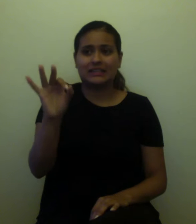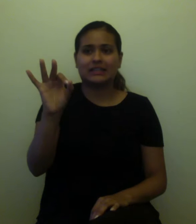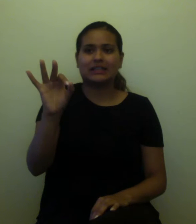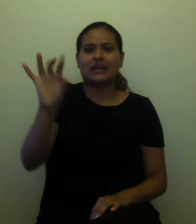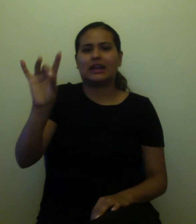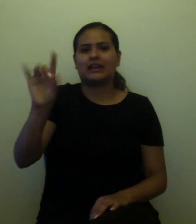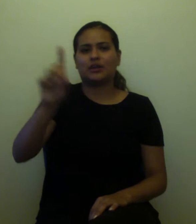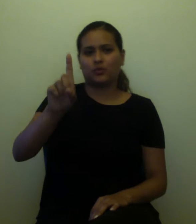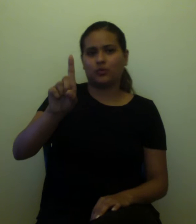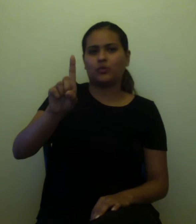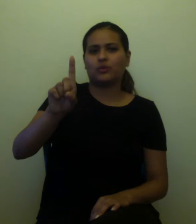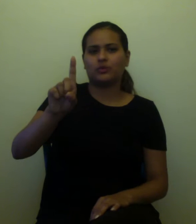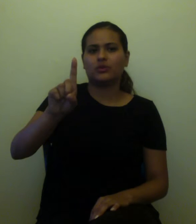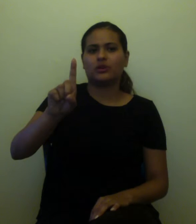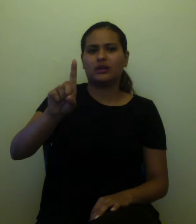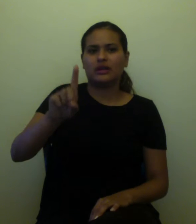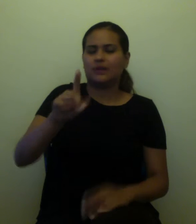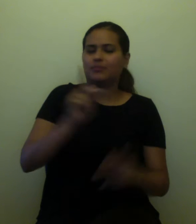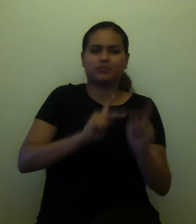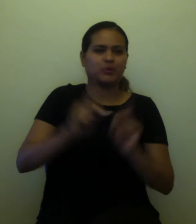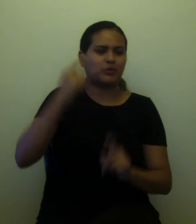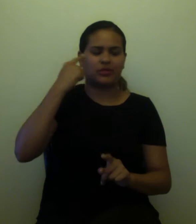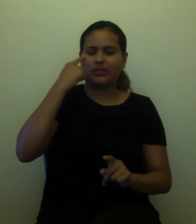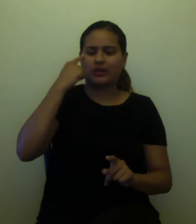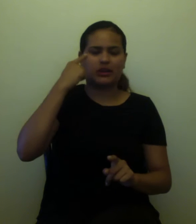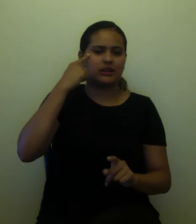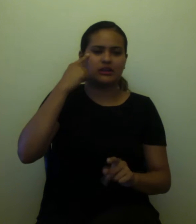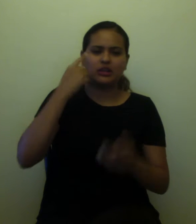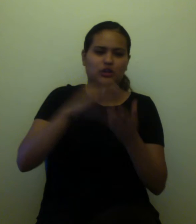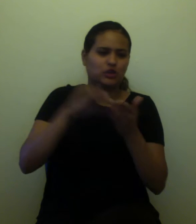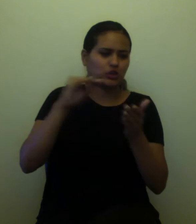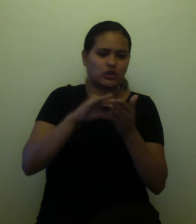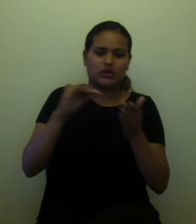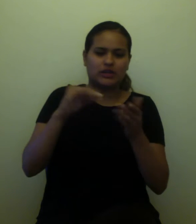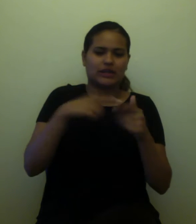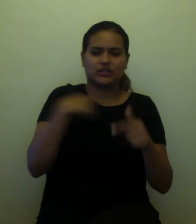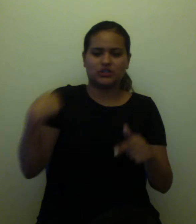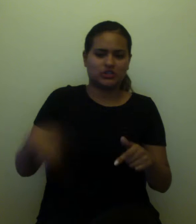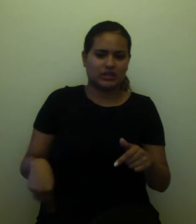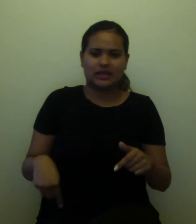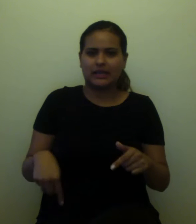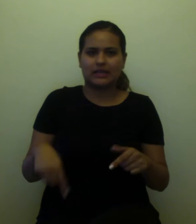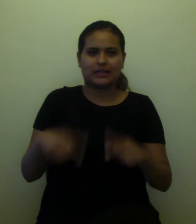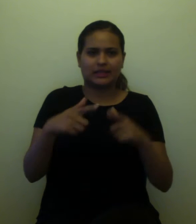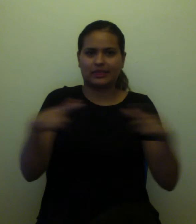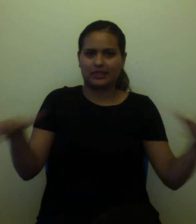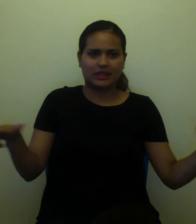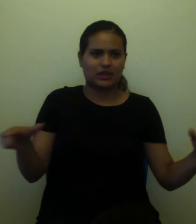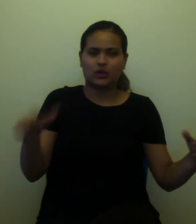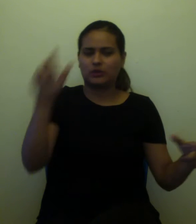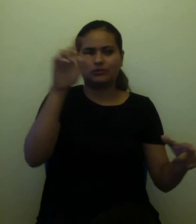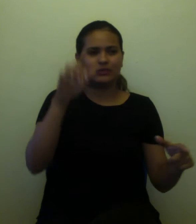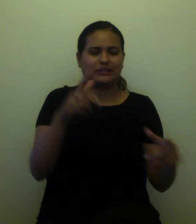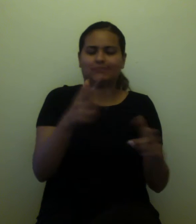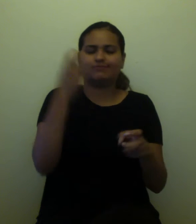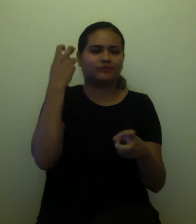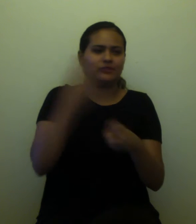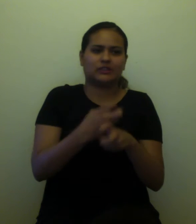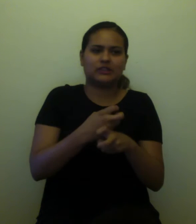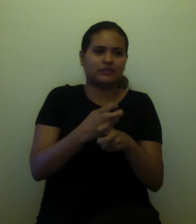really difficult and that a Westerner could study for 10 years or more and never really get very good at it. And I also went in with a different